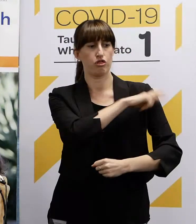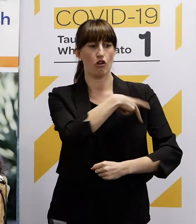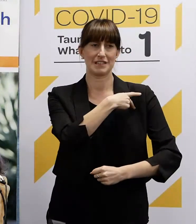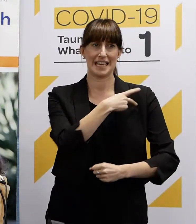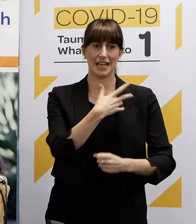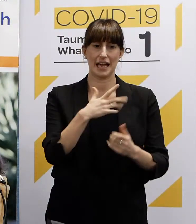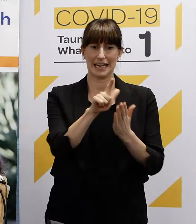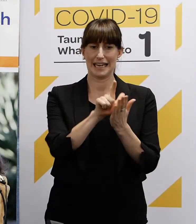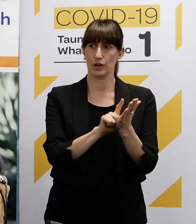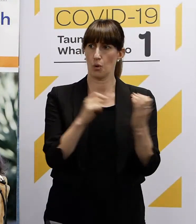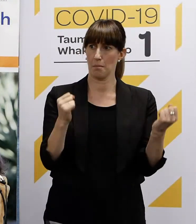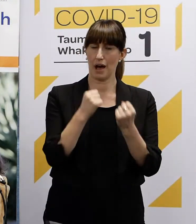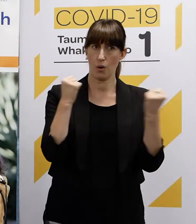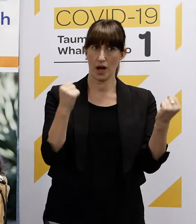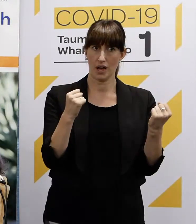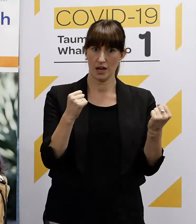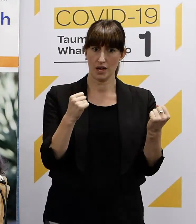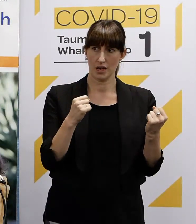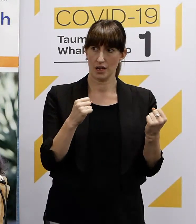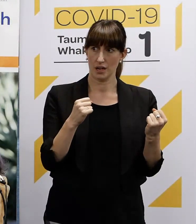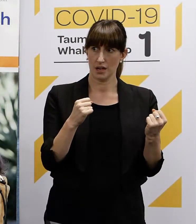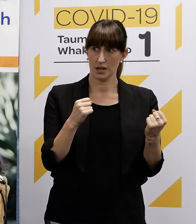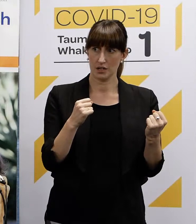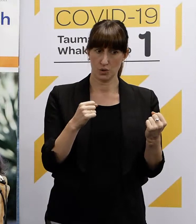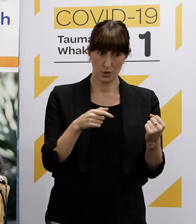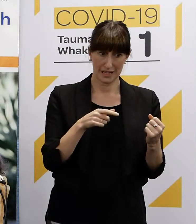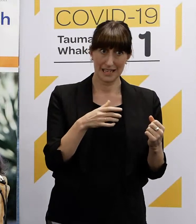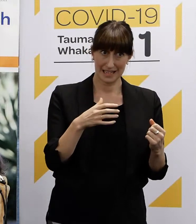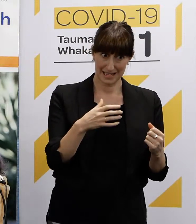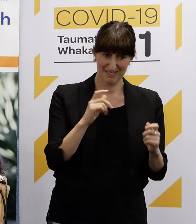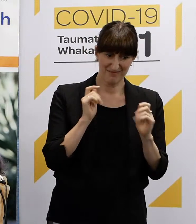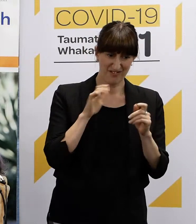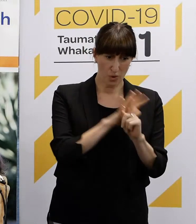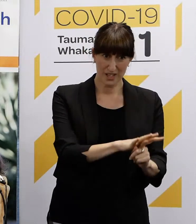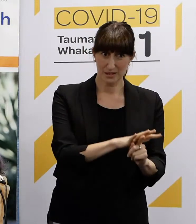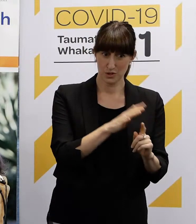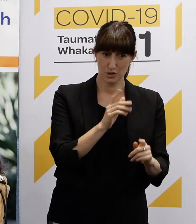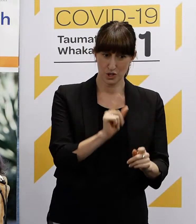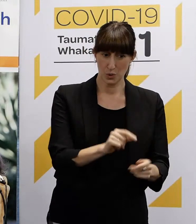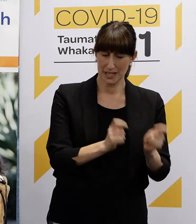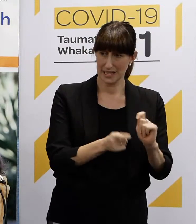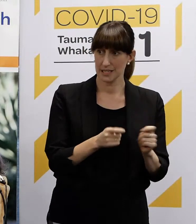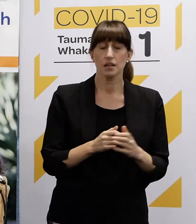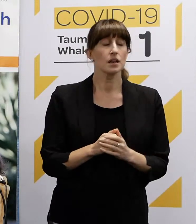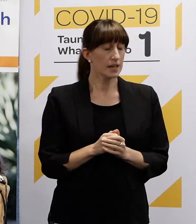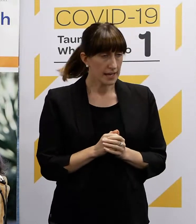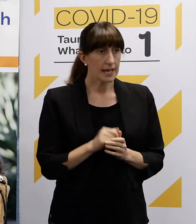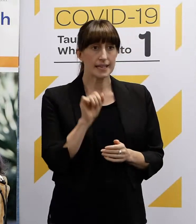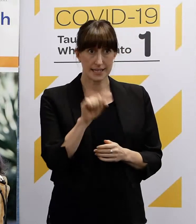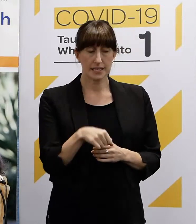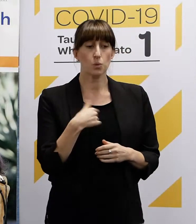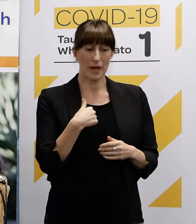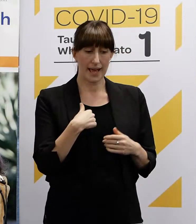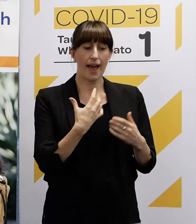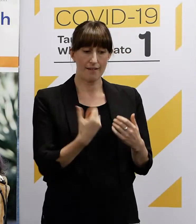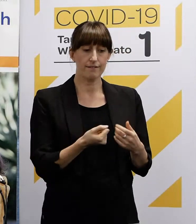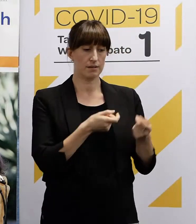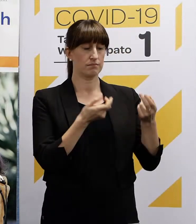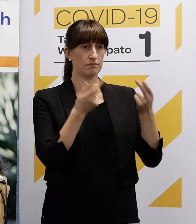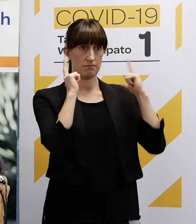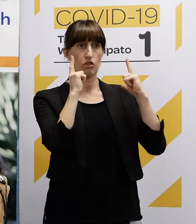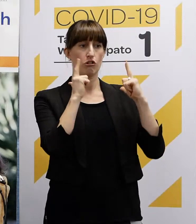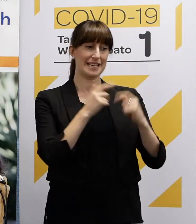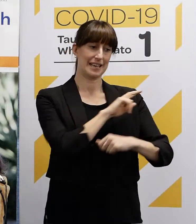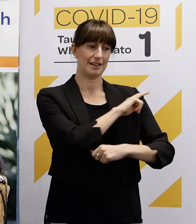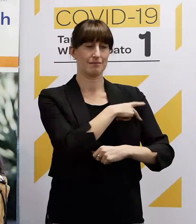a legal power under the Health Act as a medical officer of health to require them to be taken into a facility.